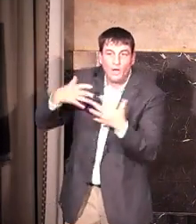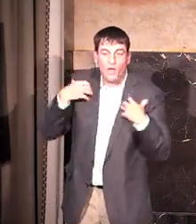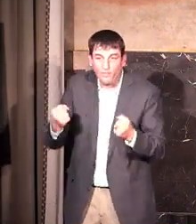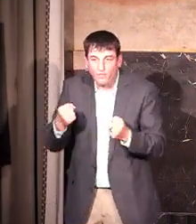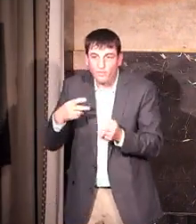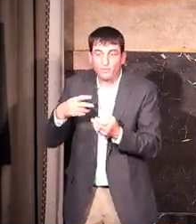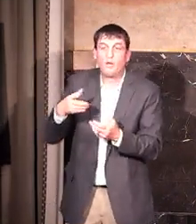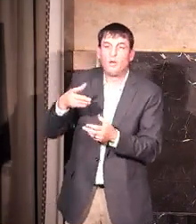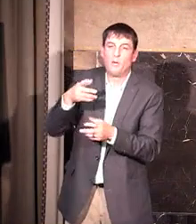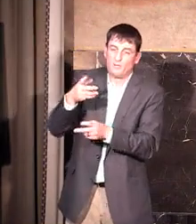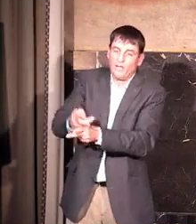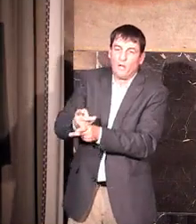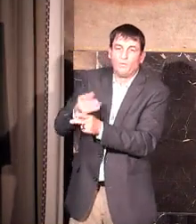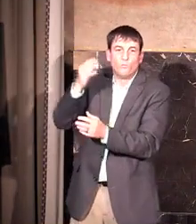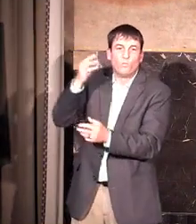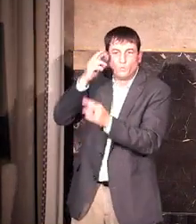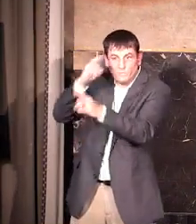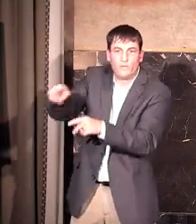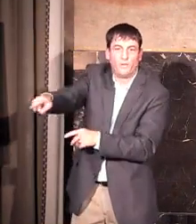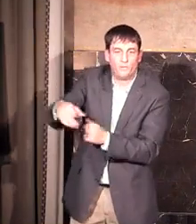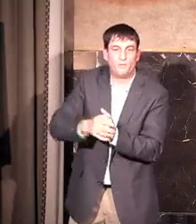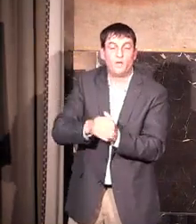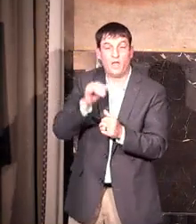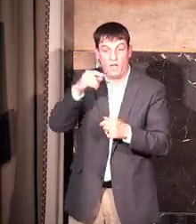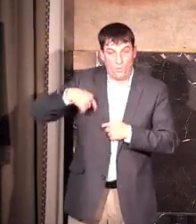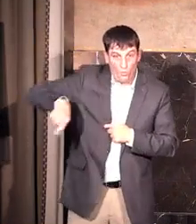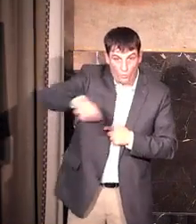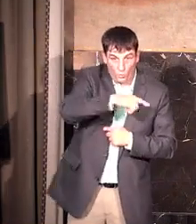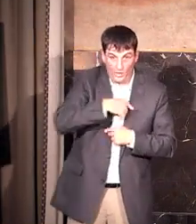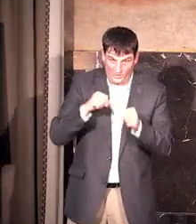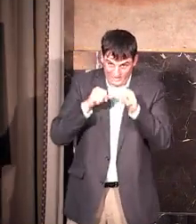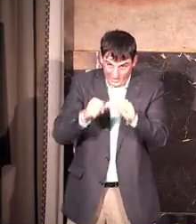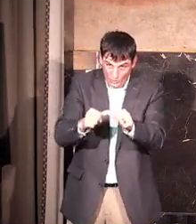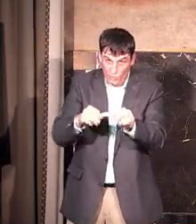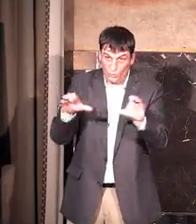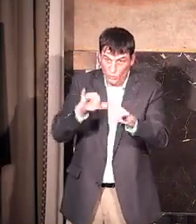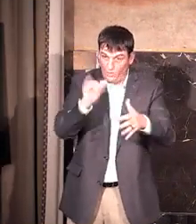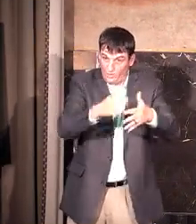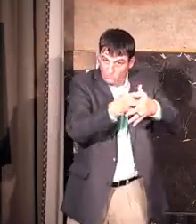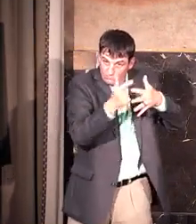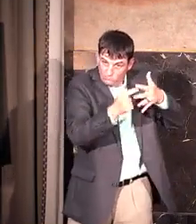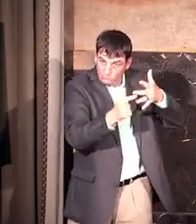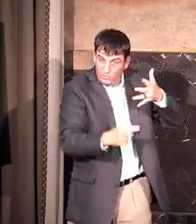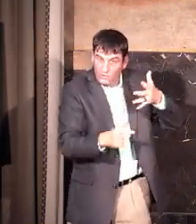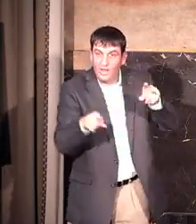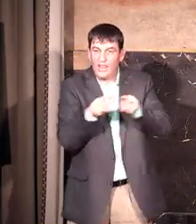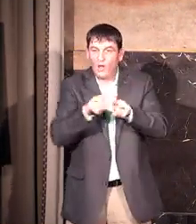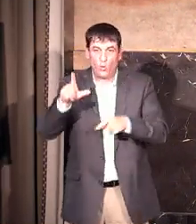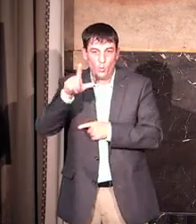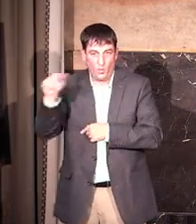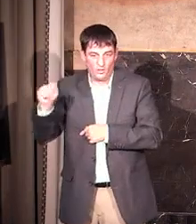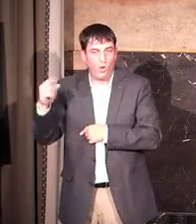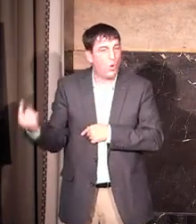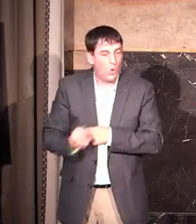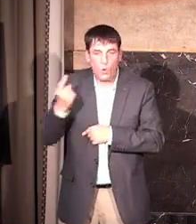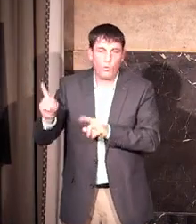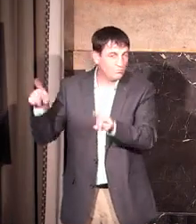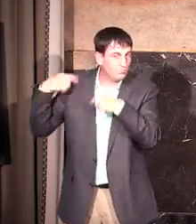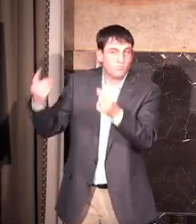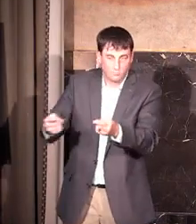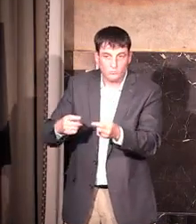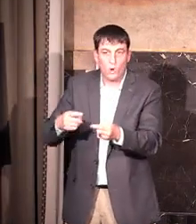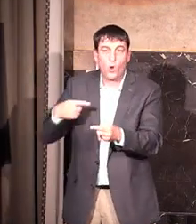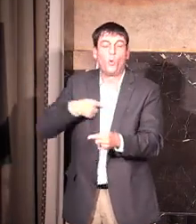conditions. And if we will do this, if we will continue to be good neighbors, as Louisianans are famous for, then we're going to get through